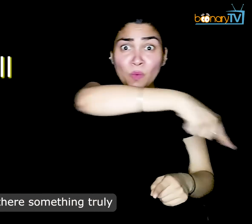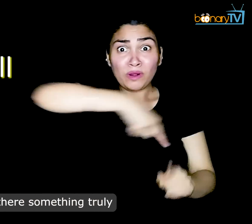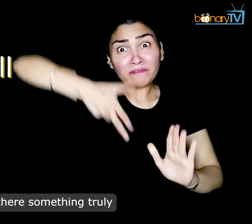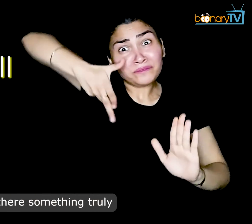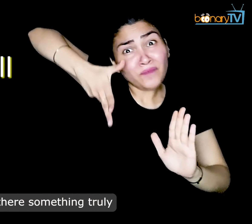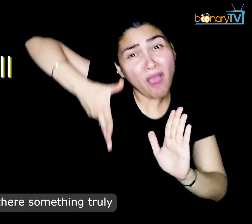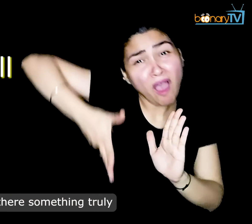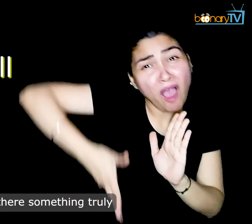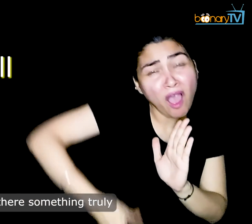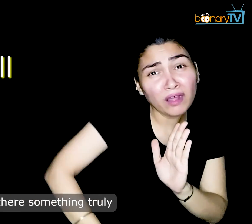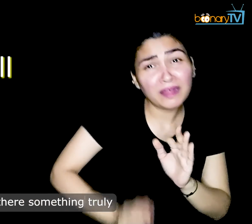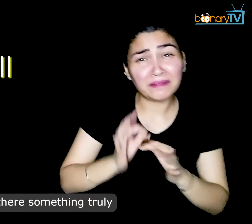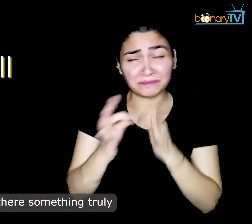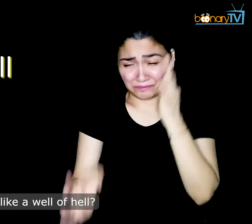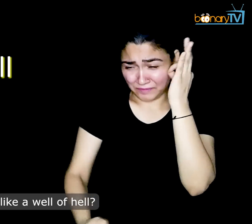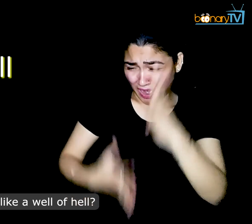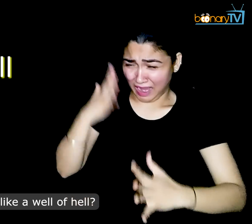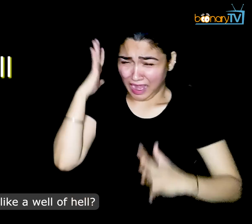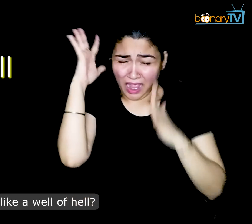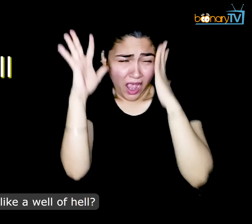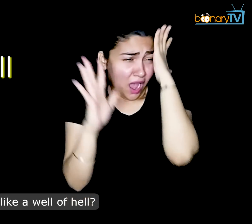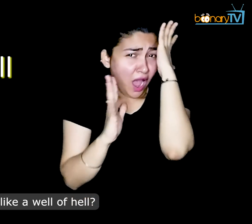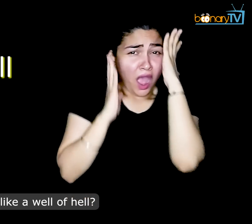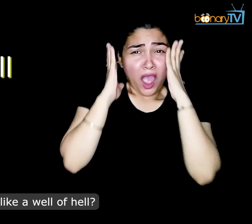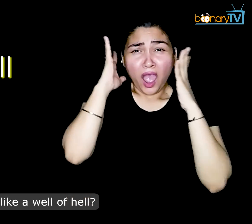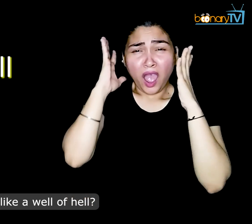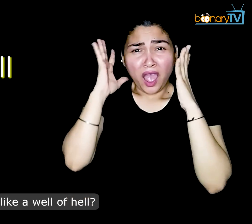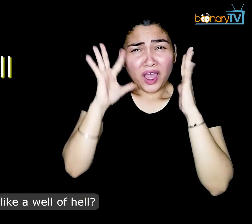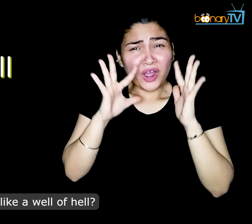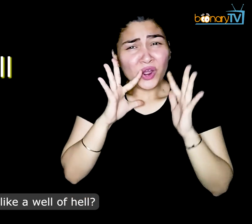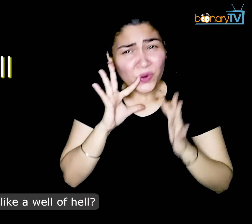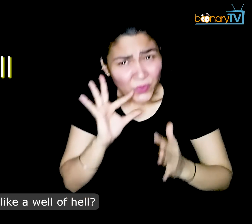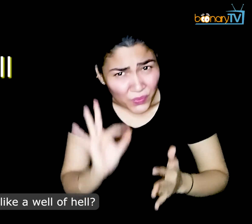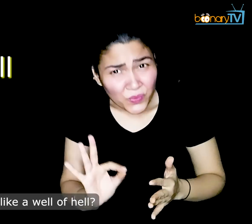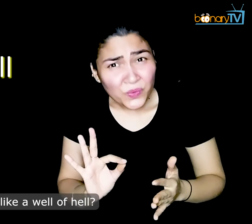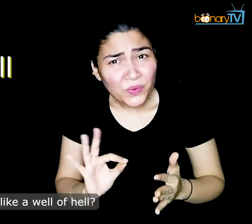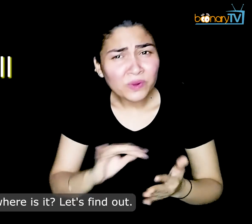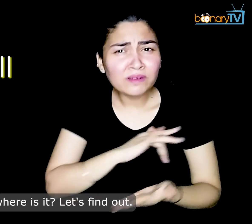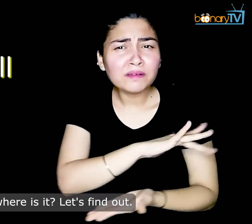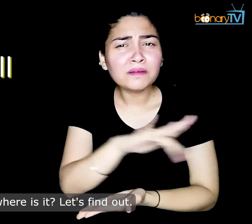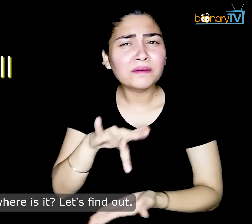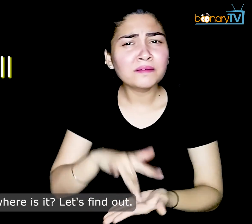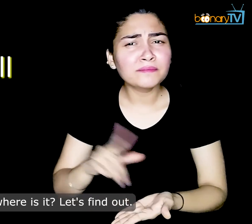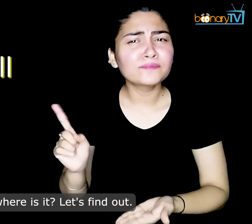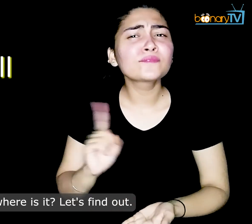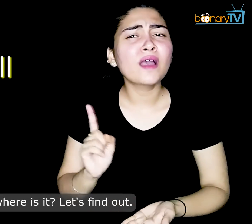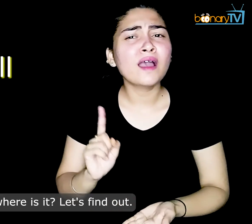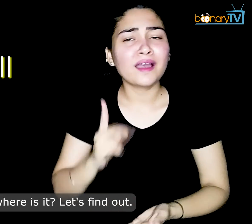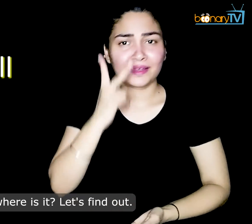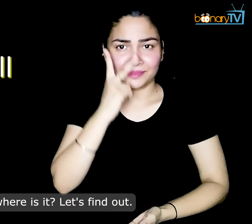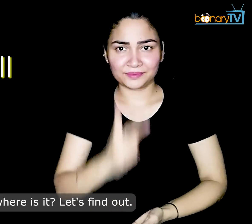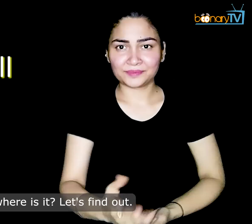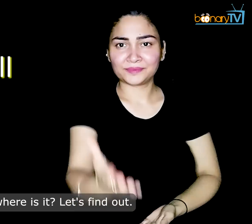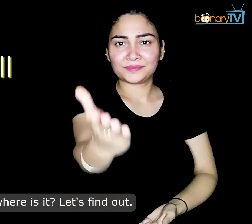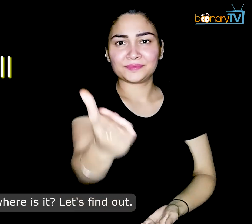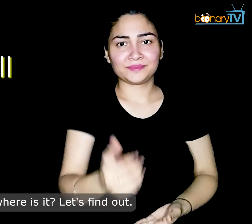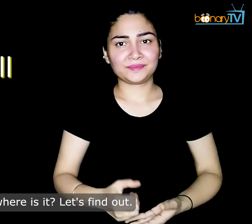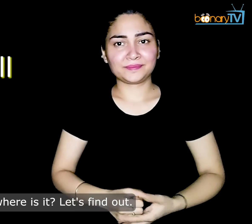something truly like a well of hell? If so, where is it? Let's find out.